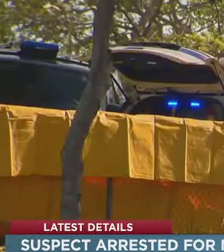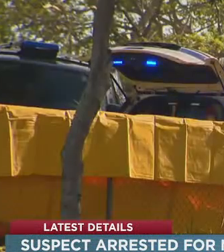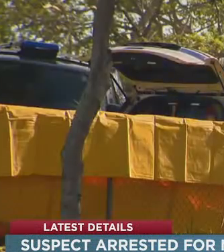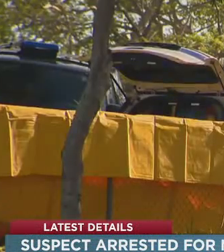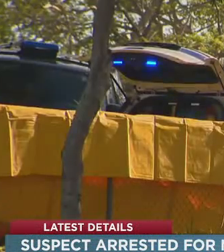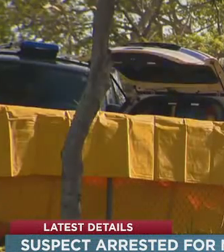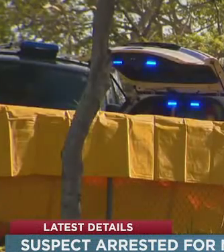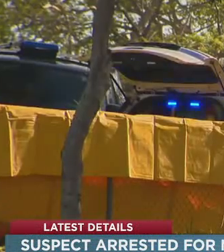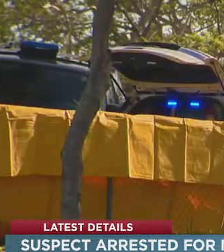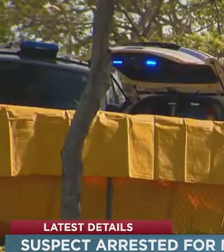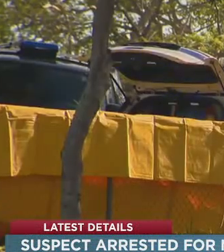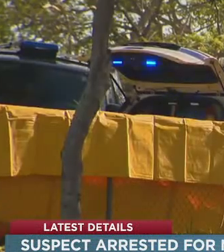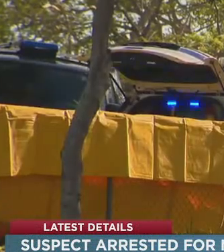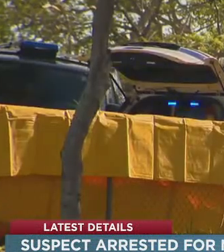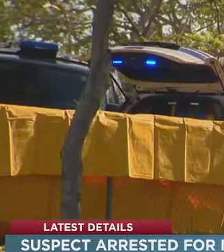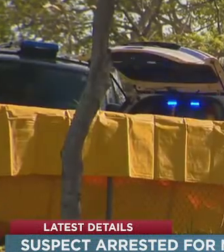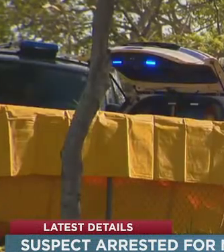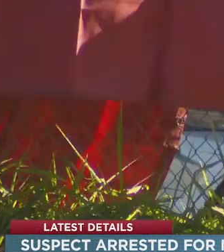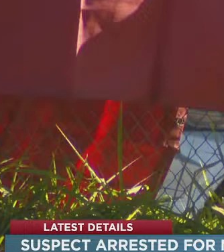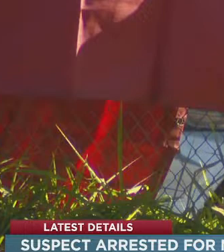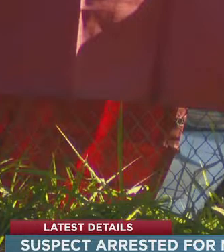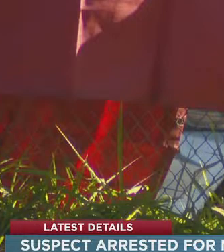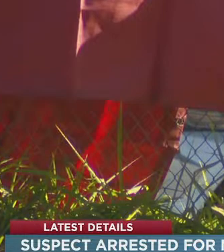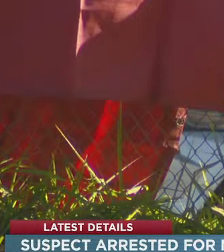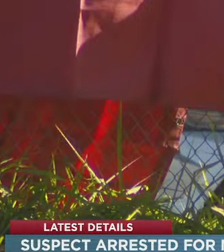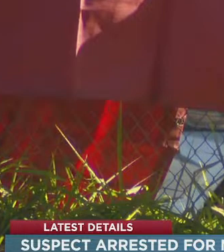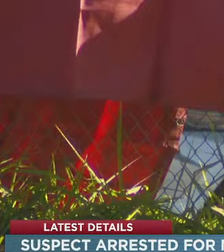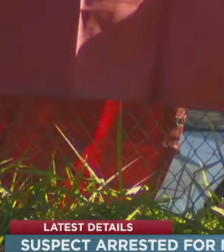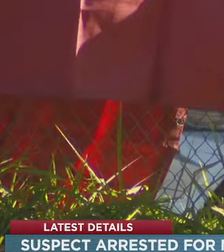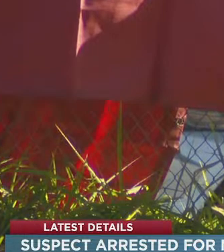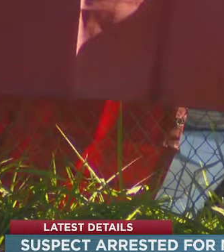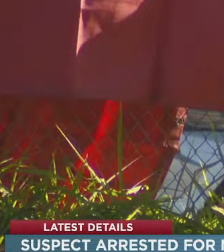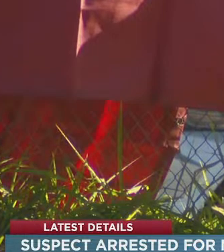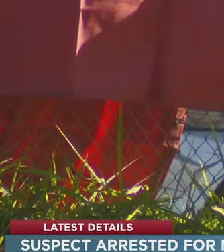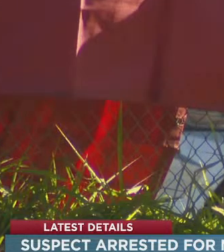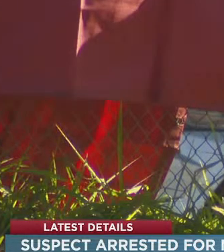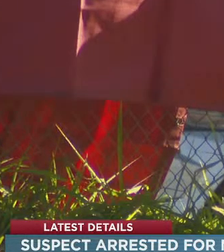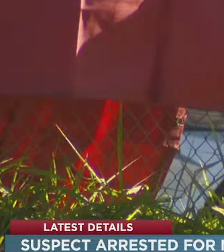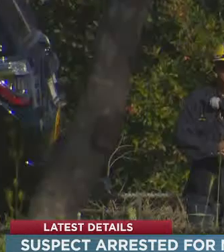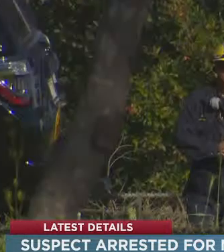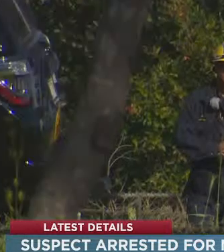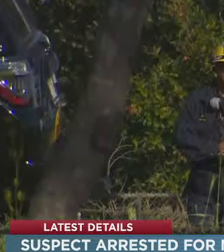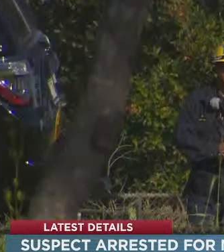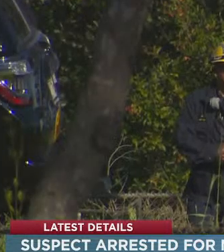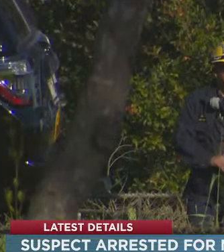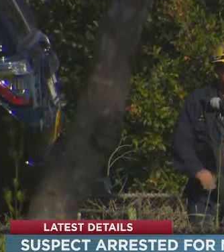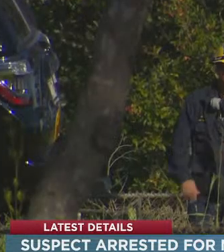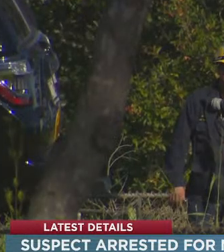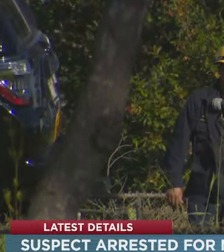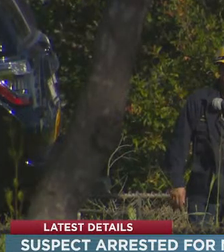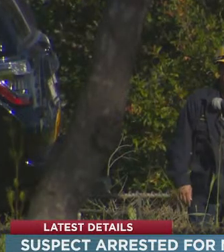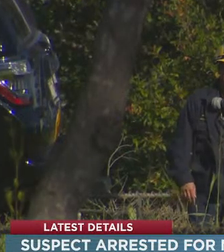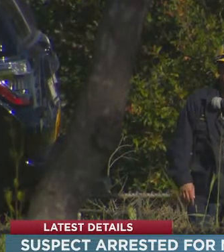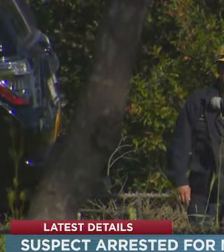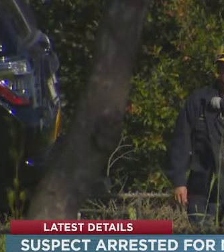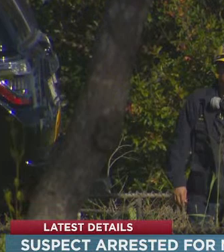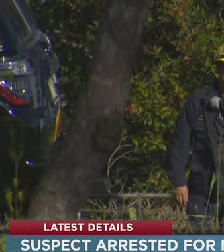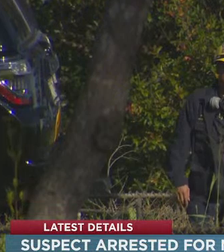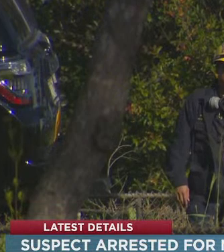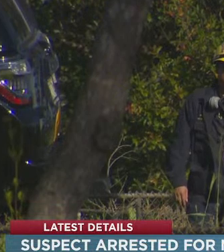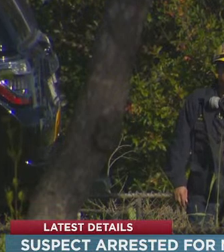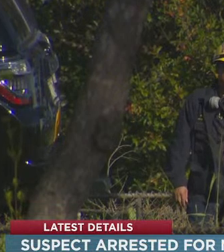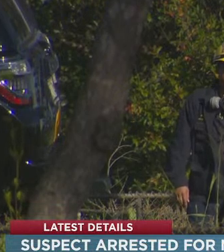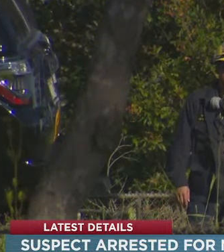really wasn't any impact to students or classes. That's the good news. Here's what we know about this. The call came into HFD, a vehicle fire, at